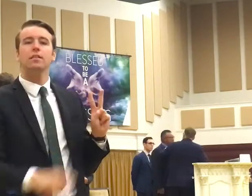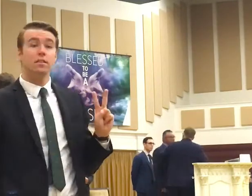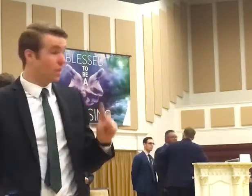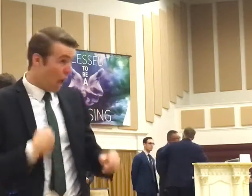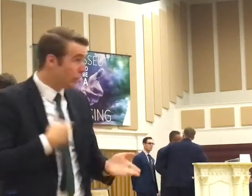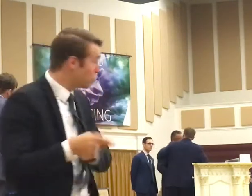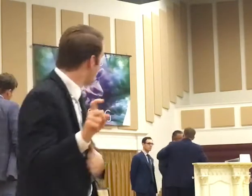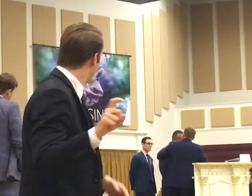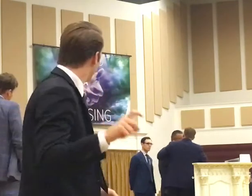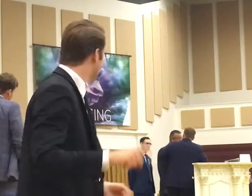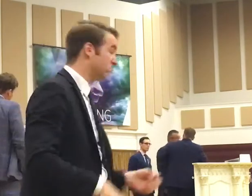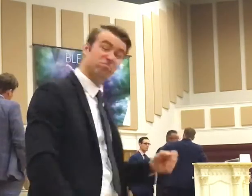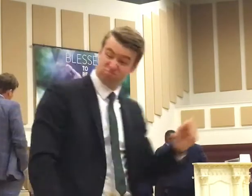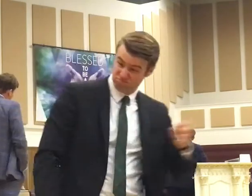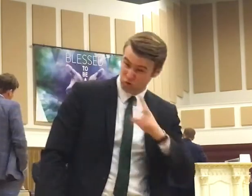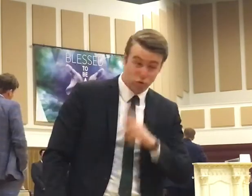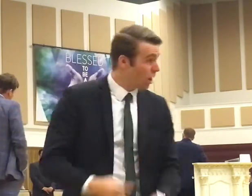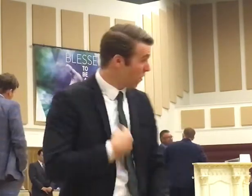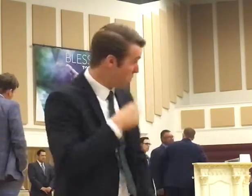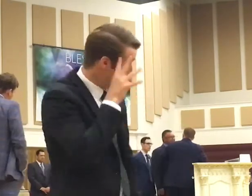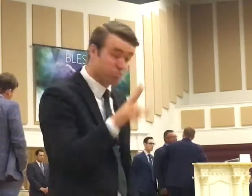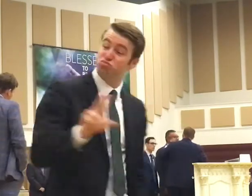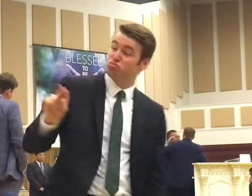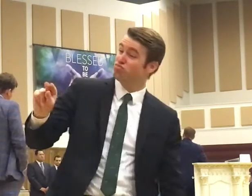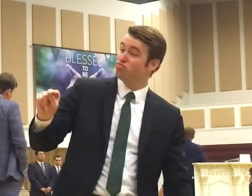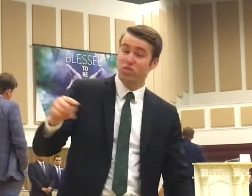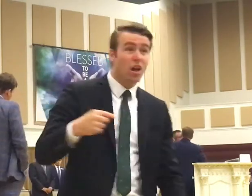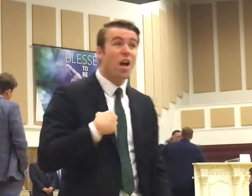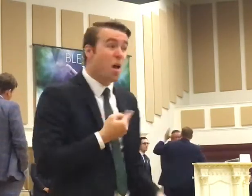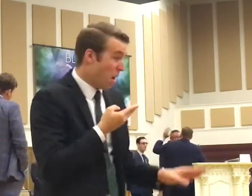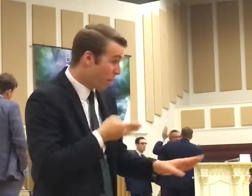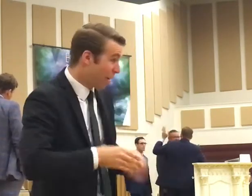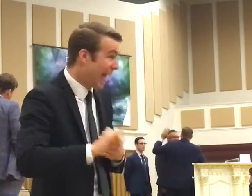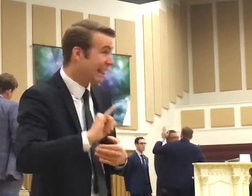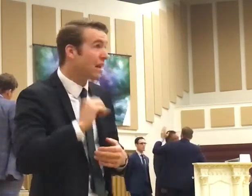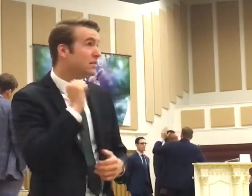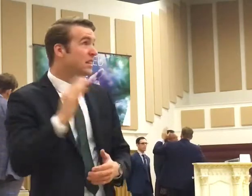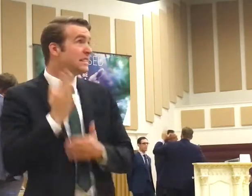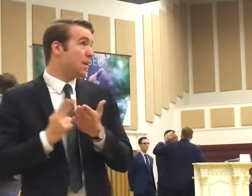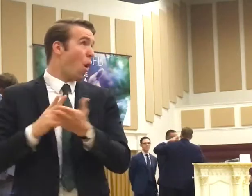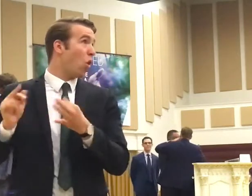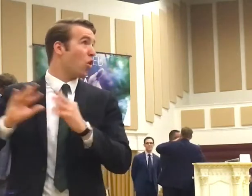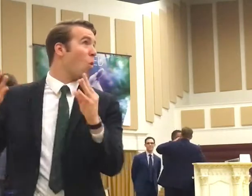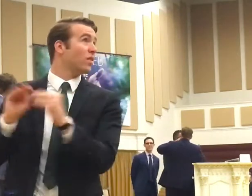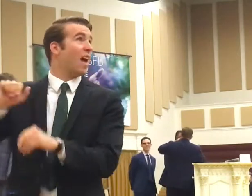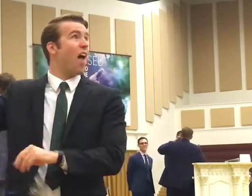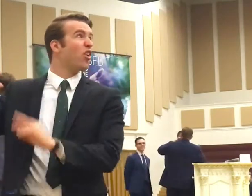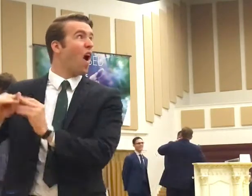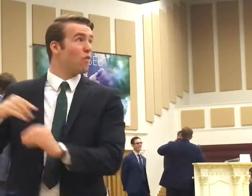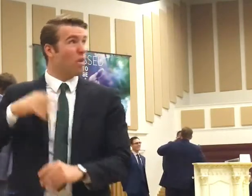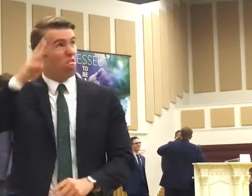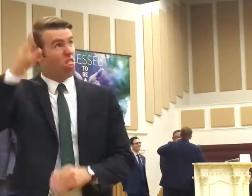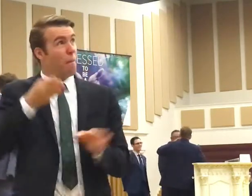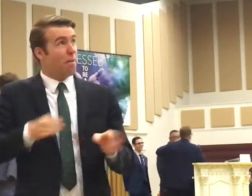Am I telling the truth? Am I making this up? We didn't have this plan like some Holy Ghost convention at a conference center